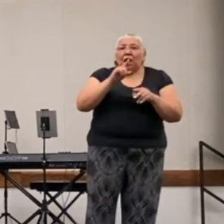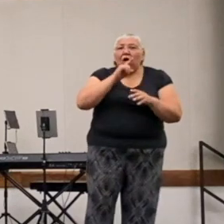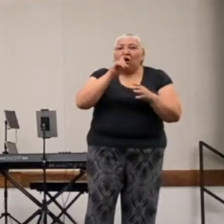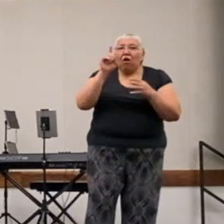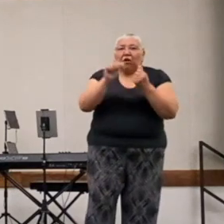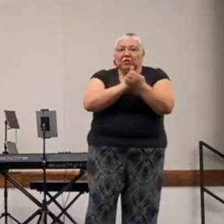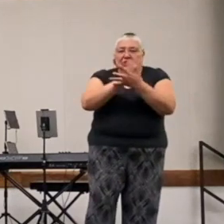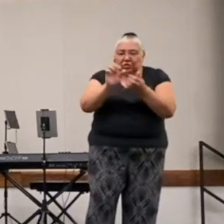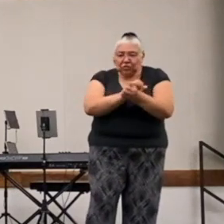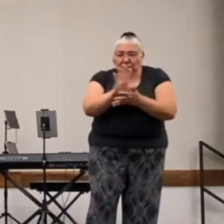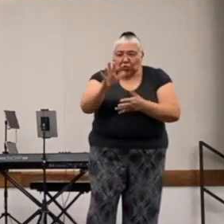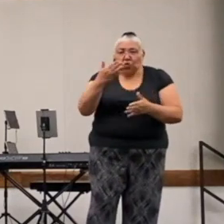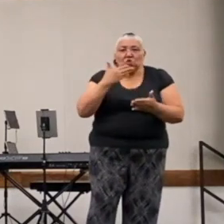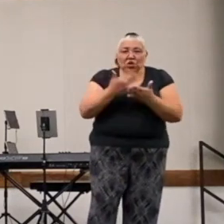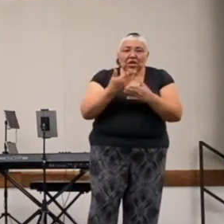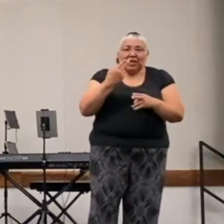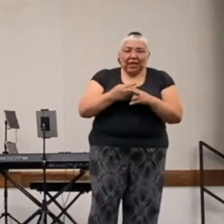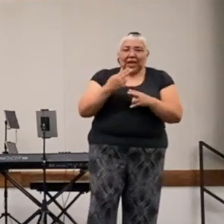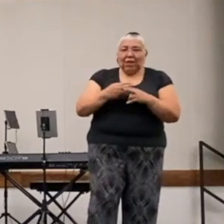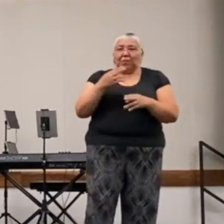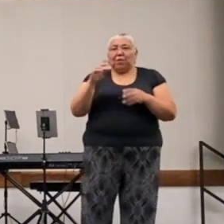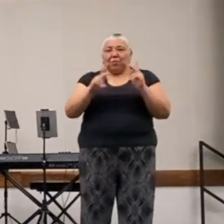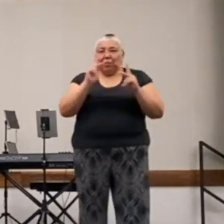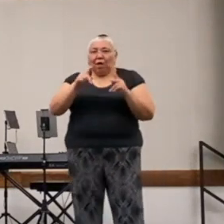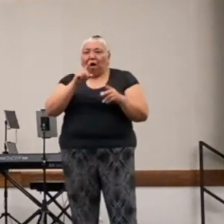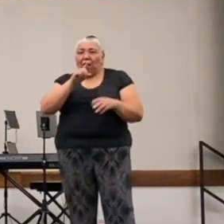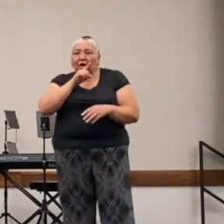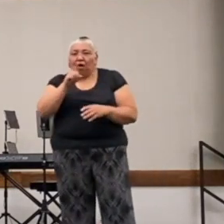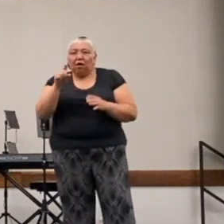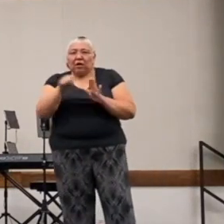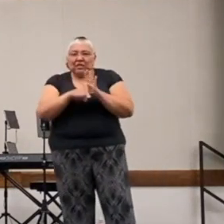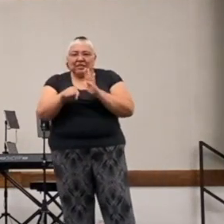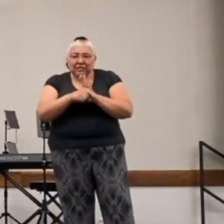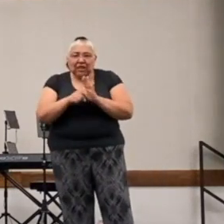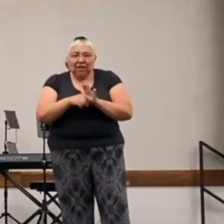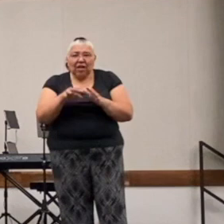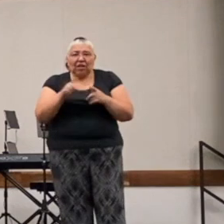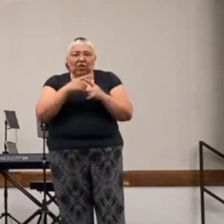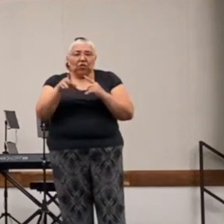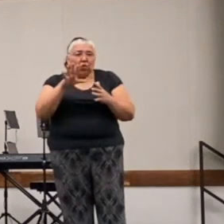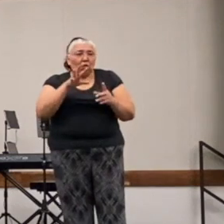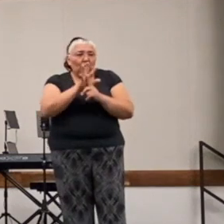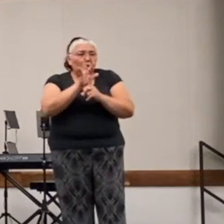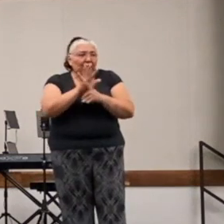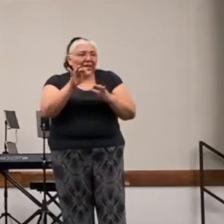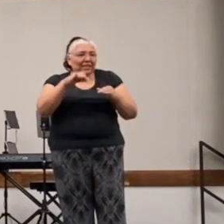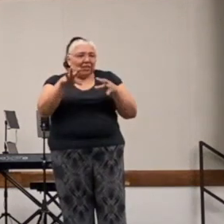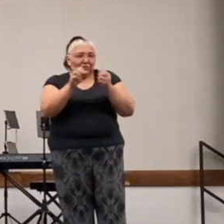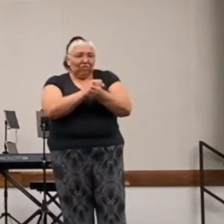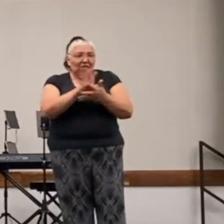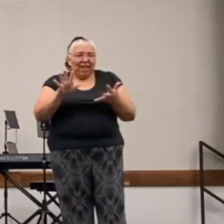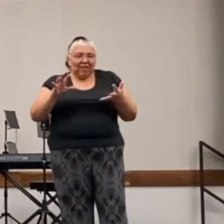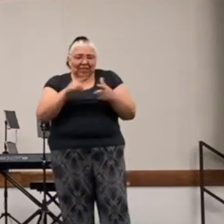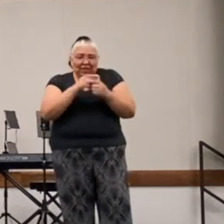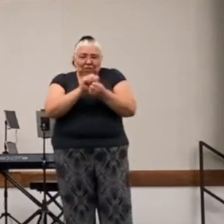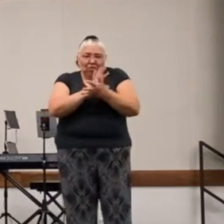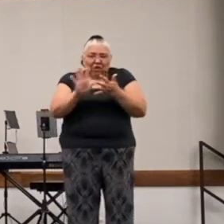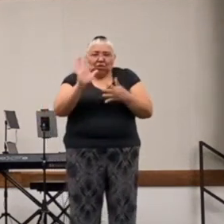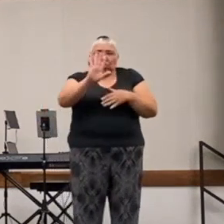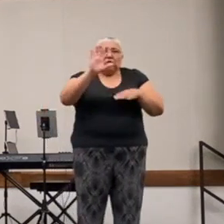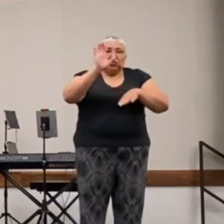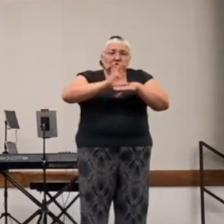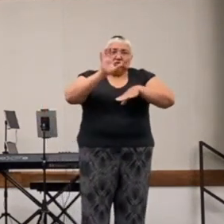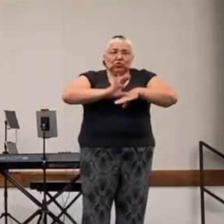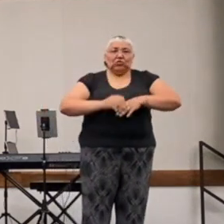tearing your good name down, when people are tearing your reputation down, when people are coming and tearing your church